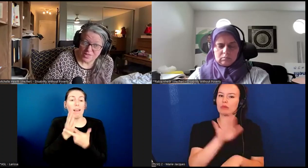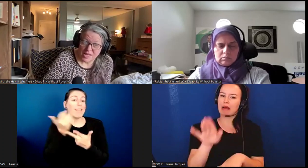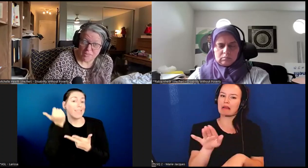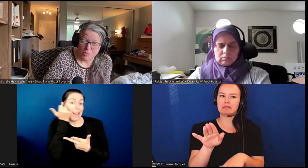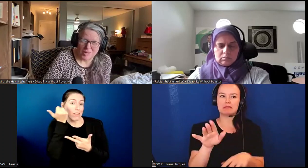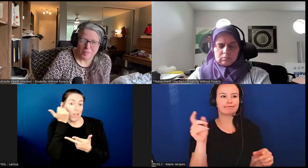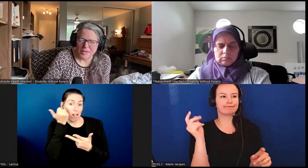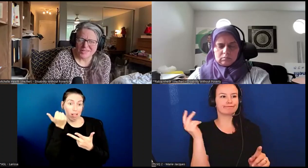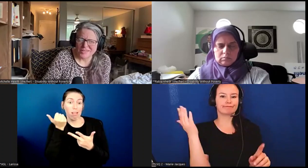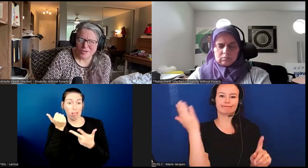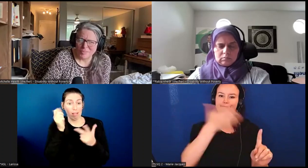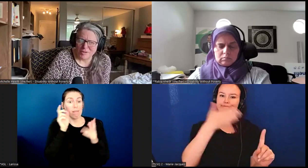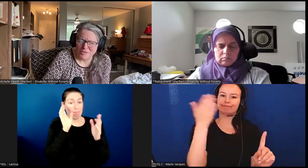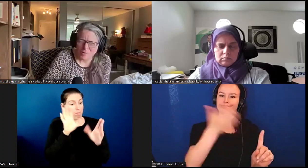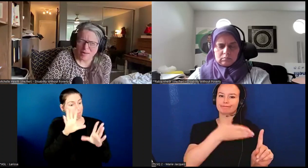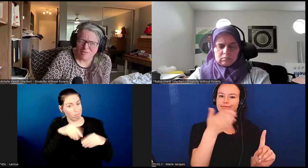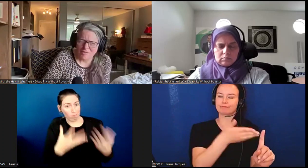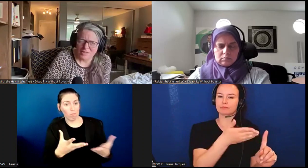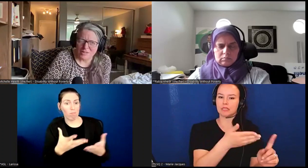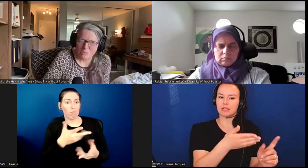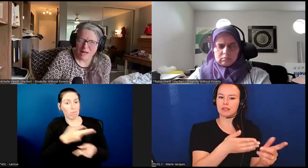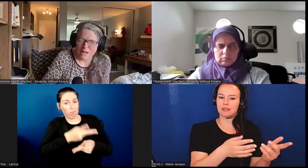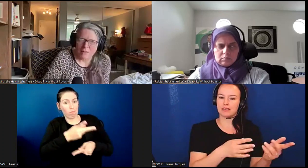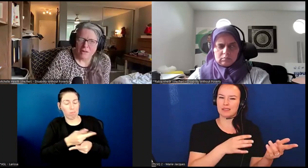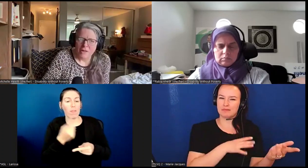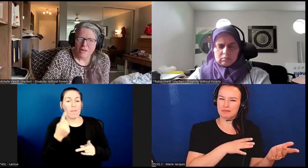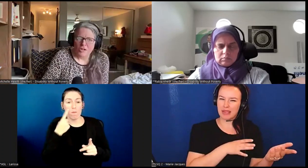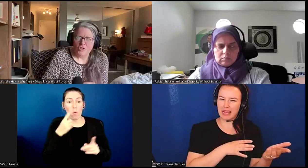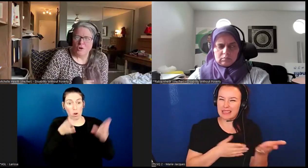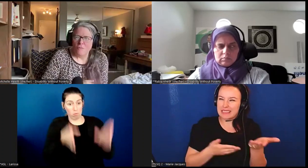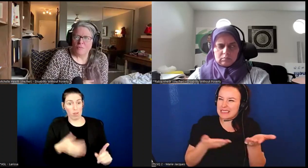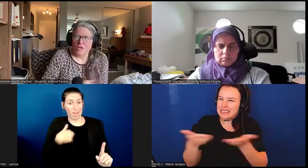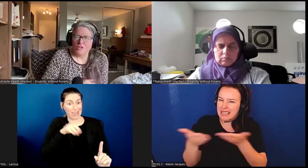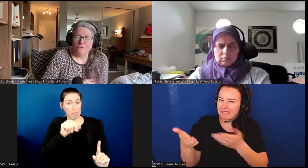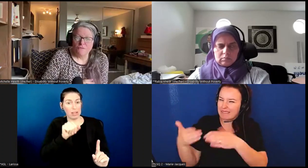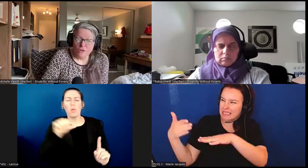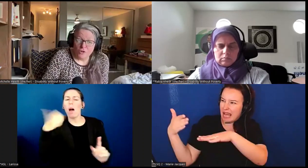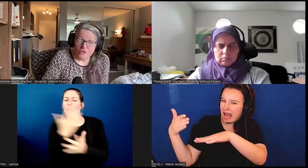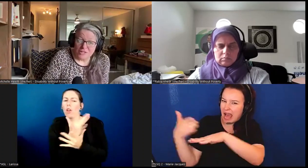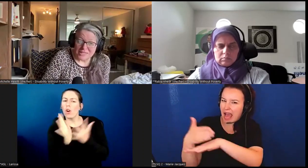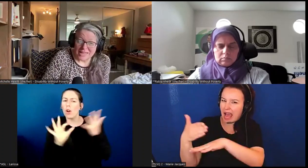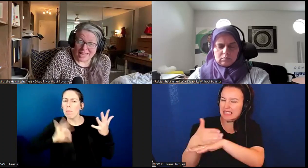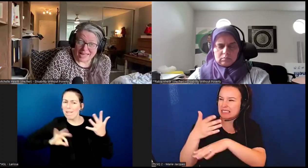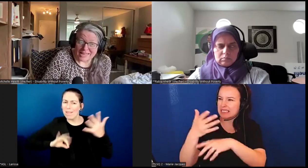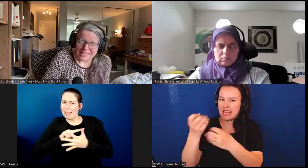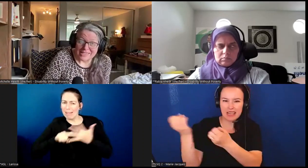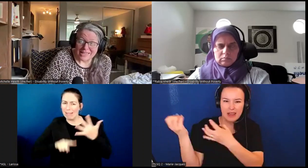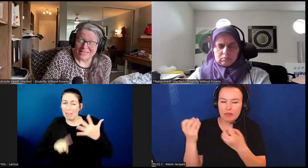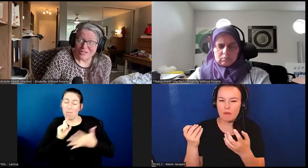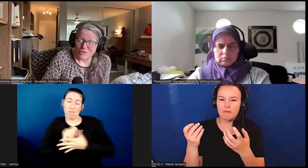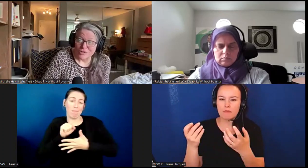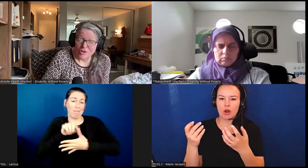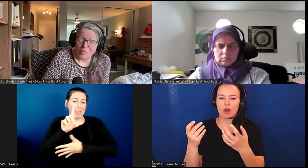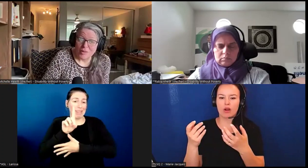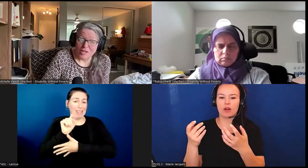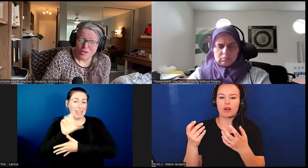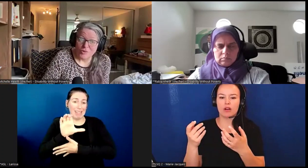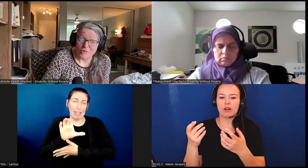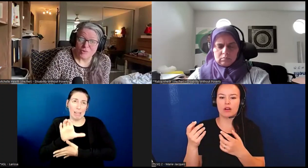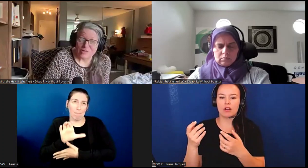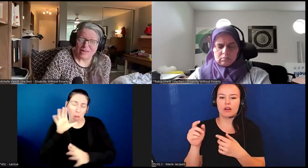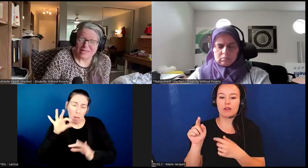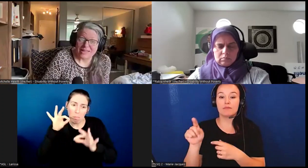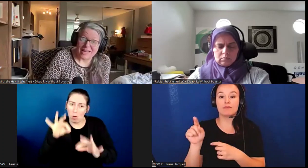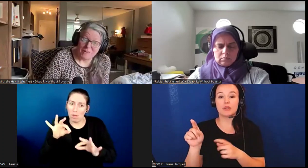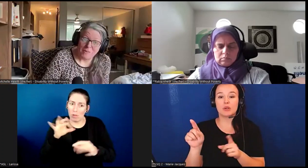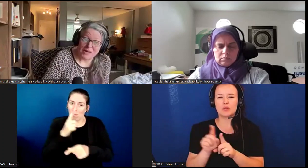for disabled people, and there's a couple of other benefits as well. So, as flawed as it is, it's also being